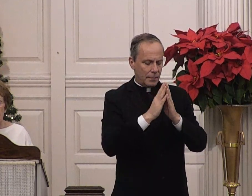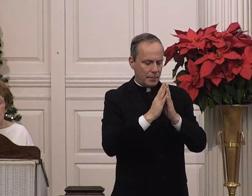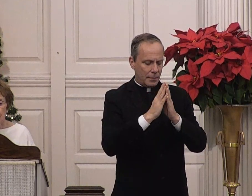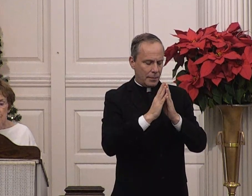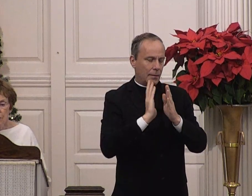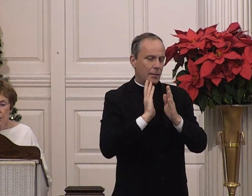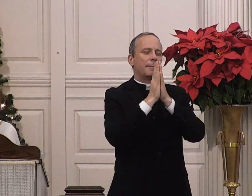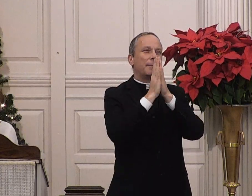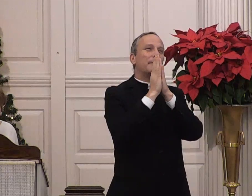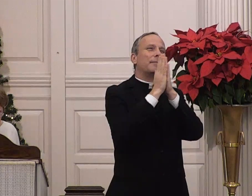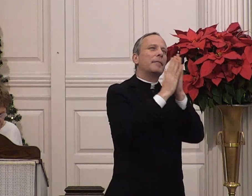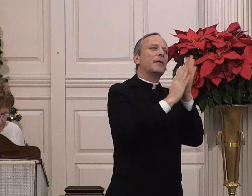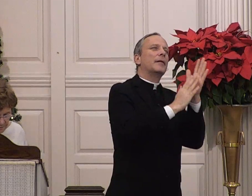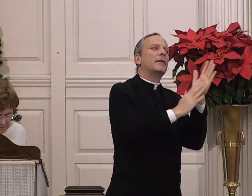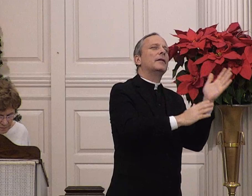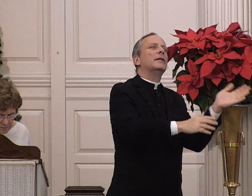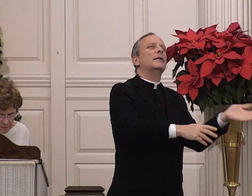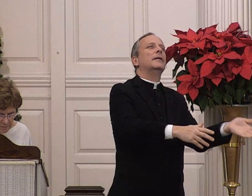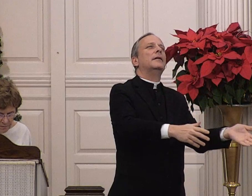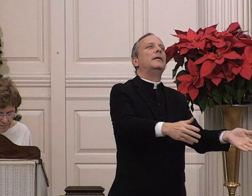Lord.